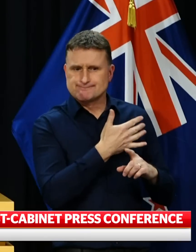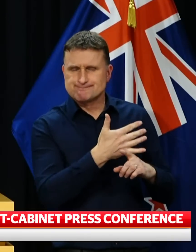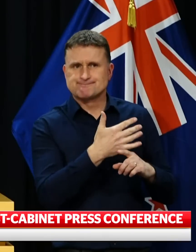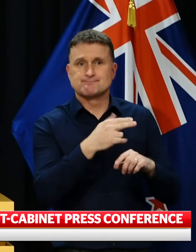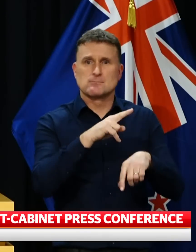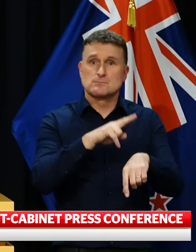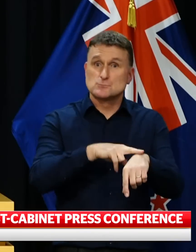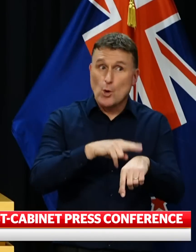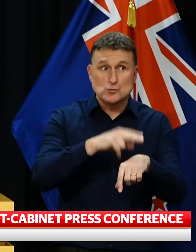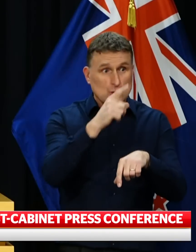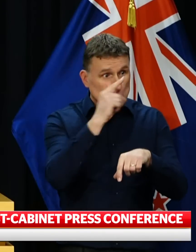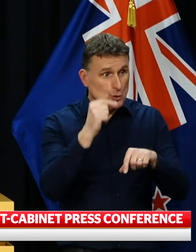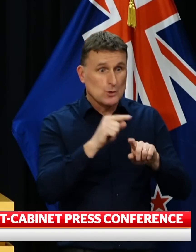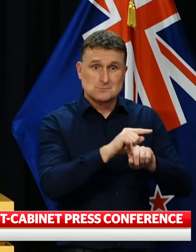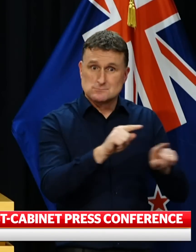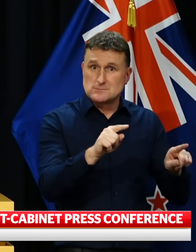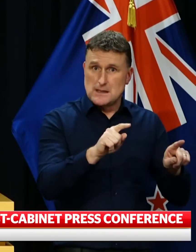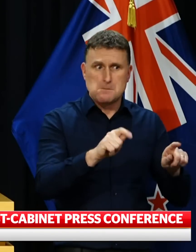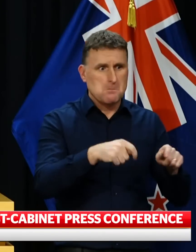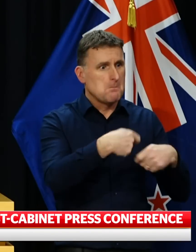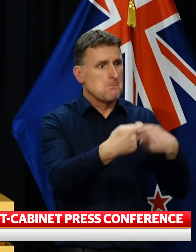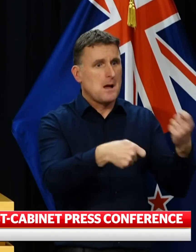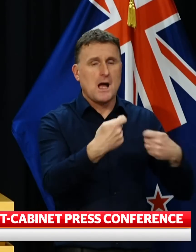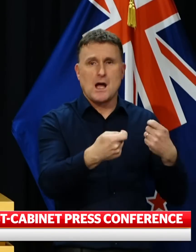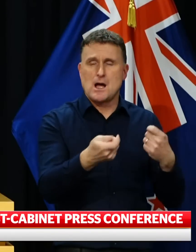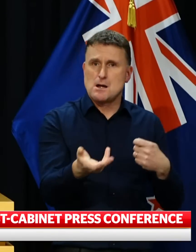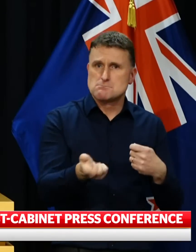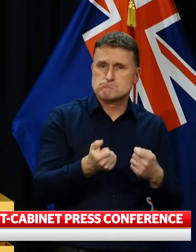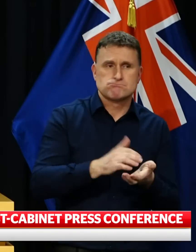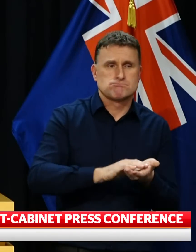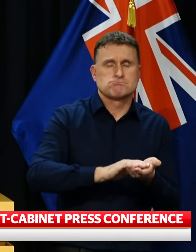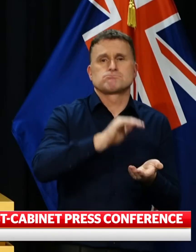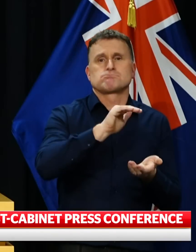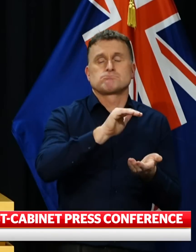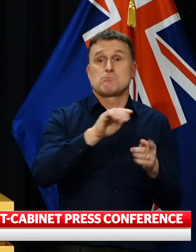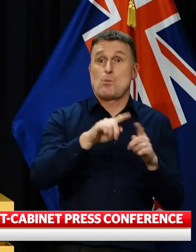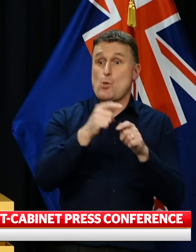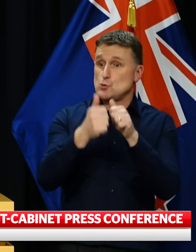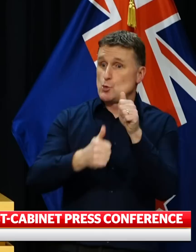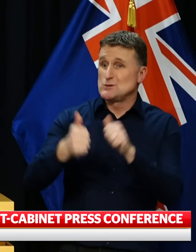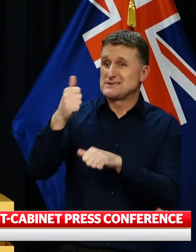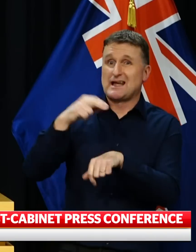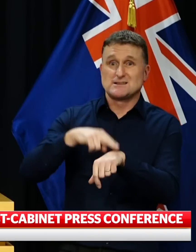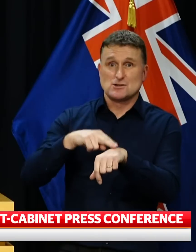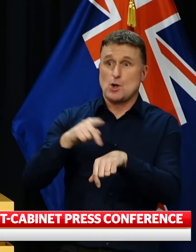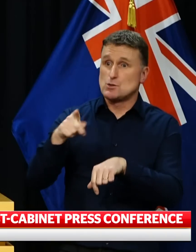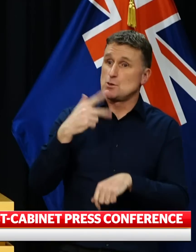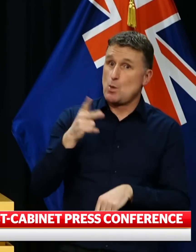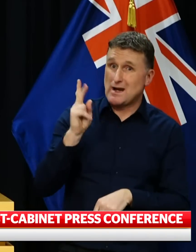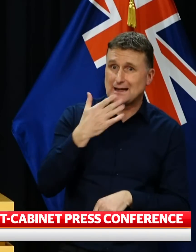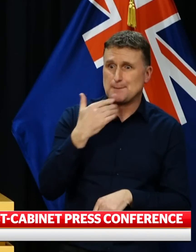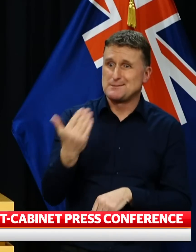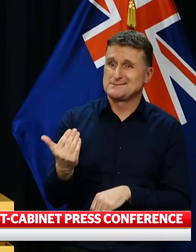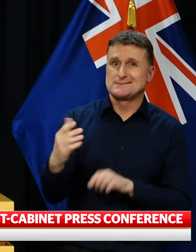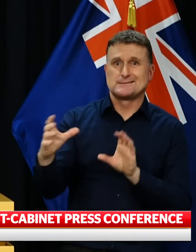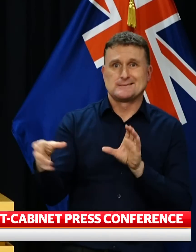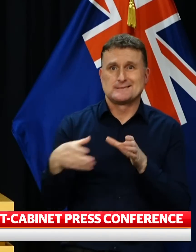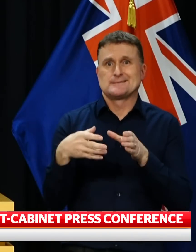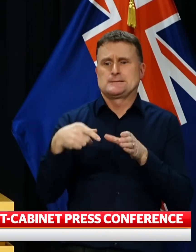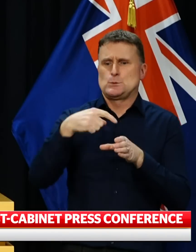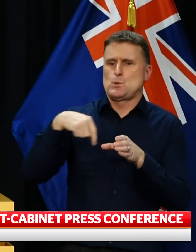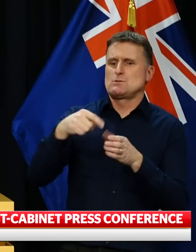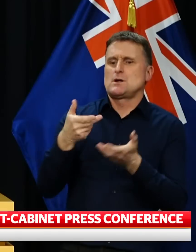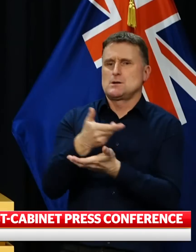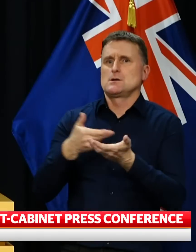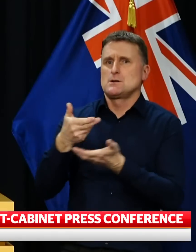seen significant pay increases during the time that we've been in government. I'd encourage the senior doctors to get back around the bargaining table to find a way forward. We do